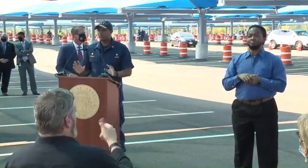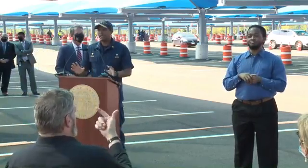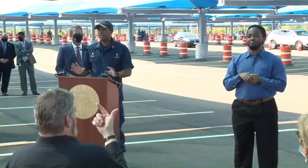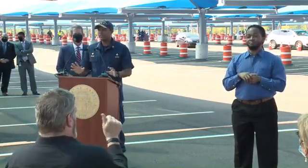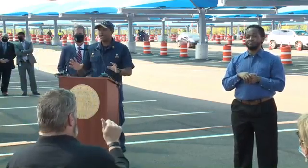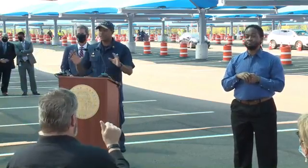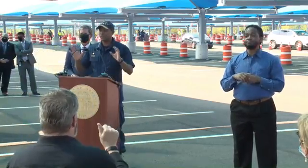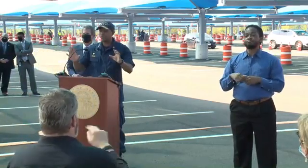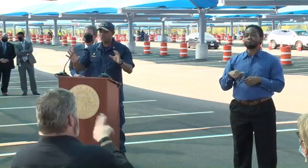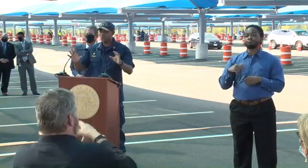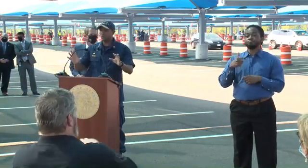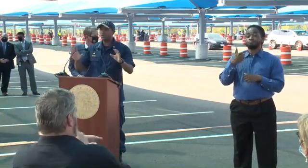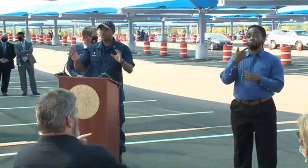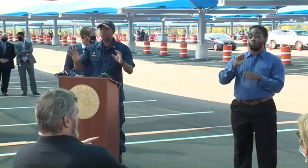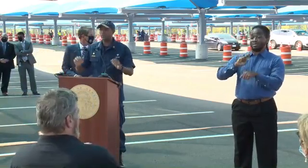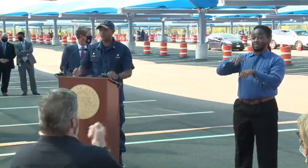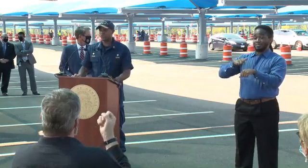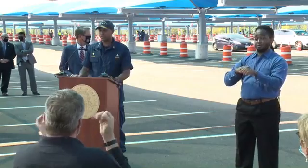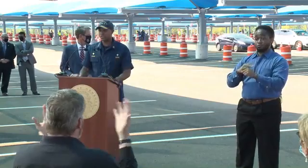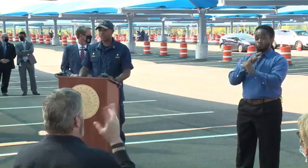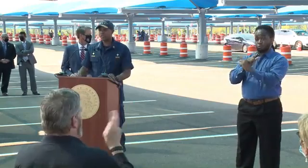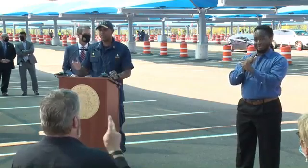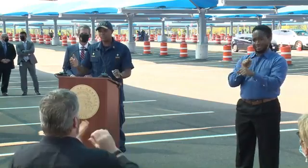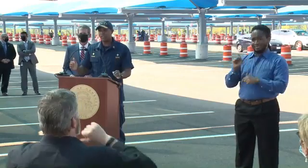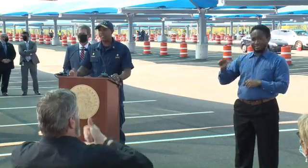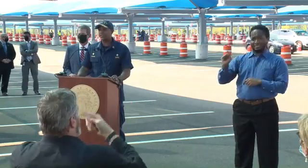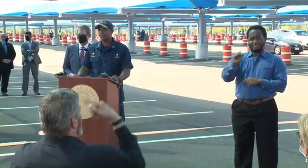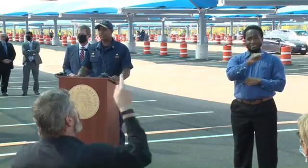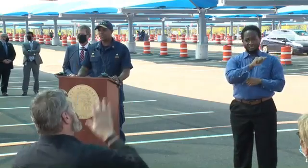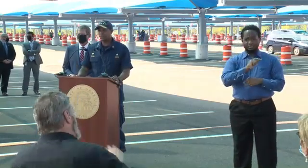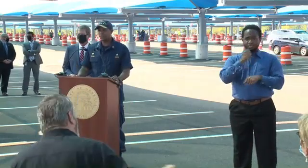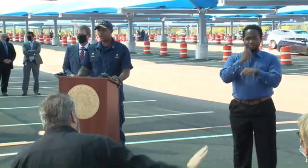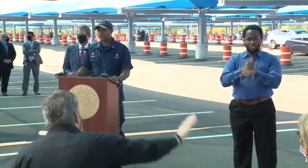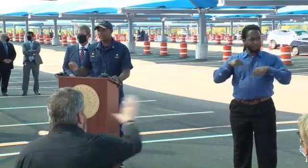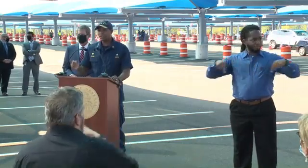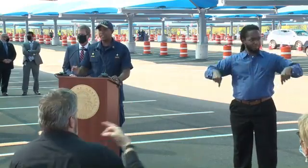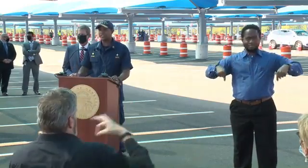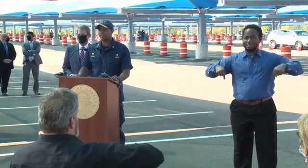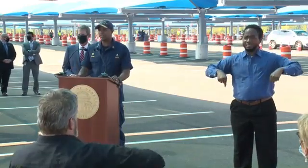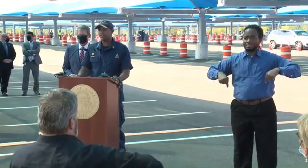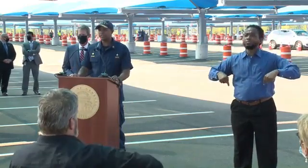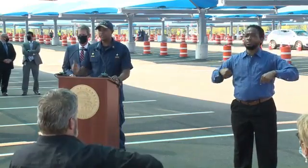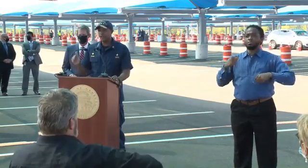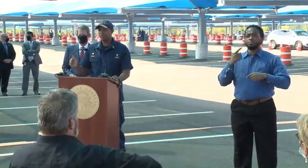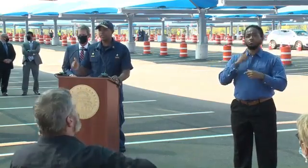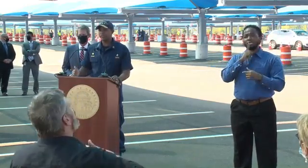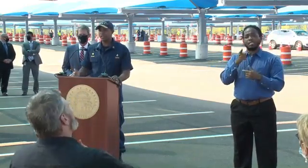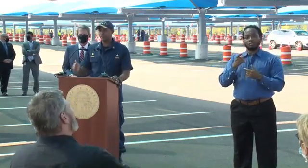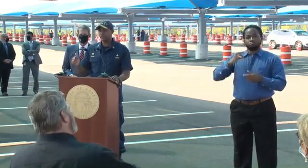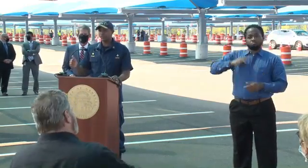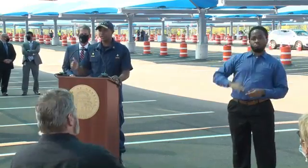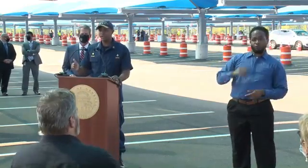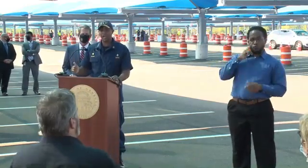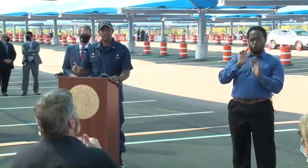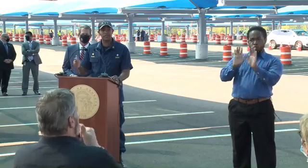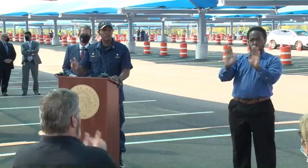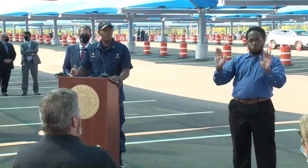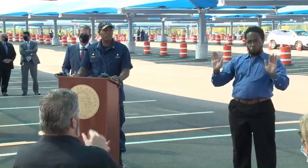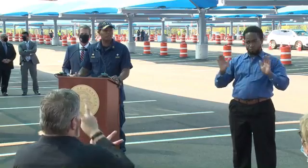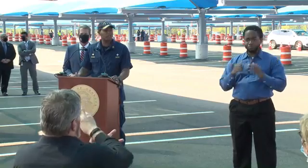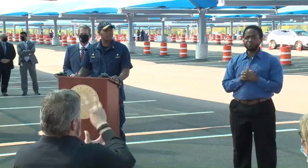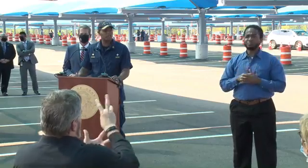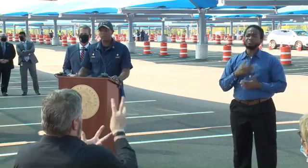people who've made this possible for you, Georgia. So please, do your part, get tested, follow my 3 W's, wear a